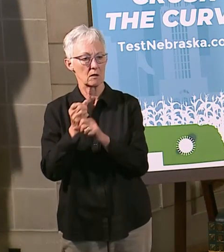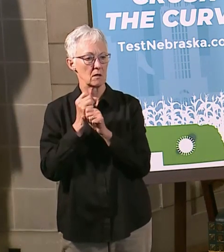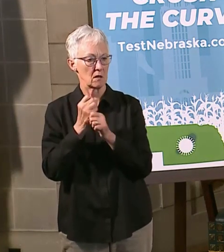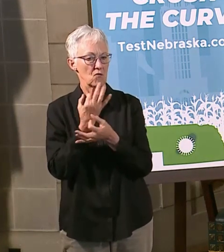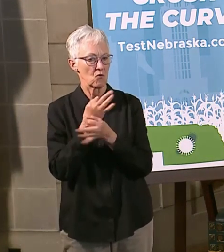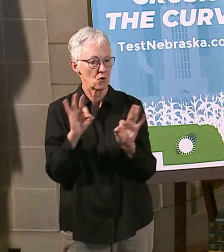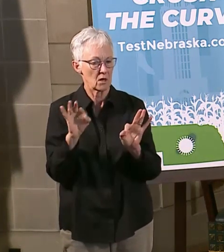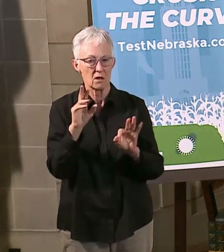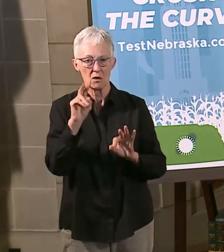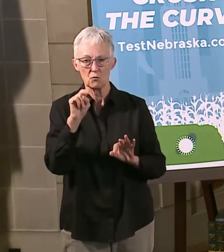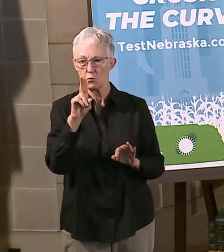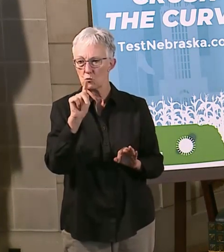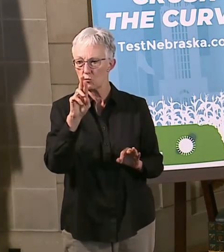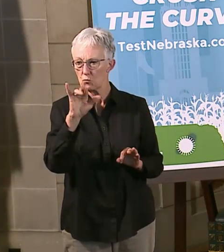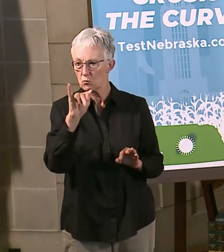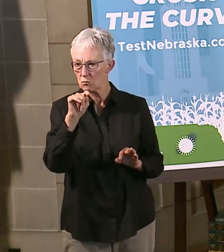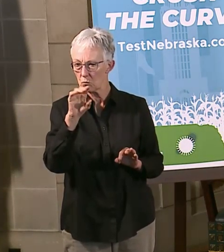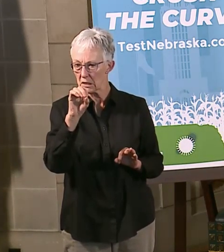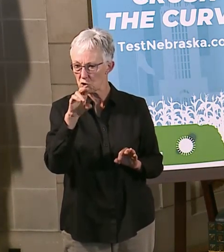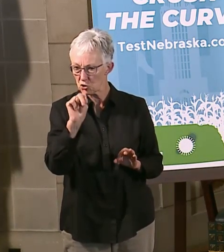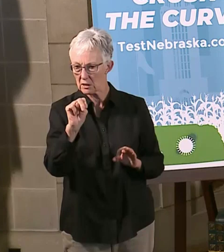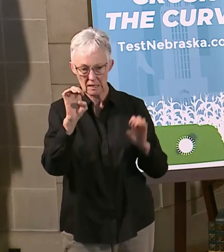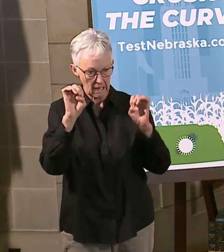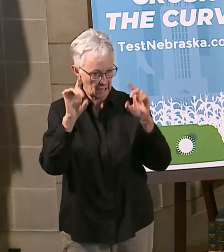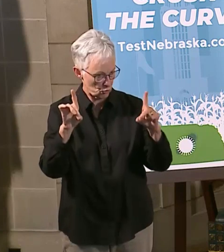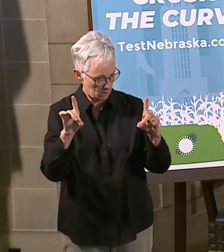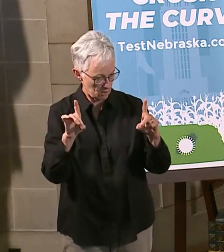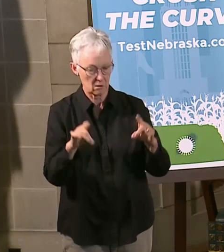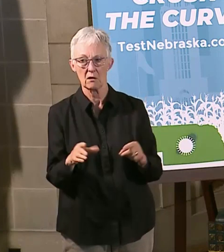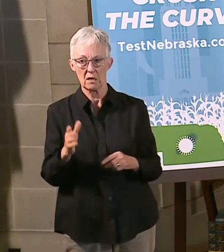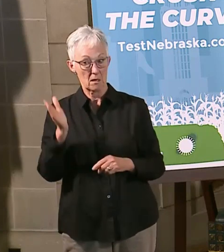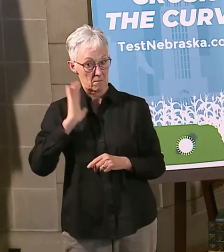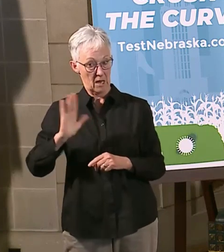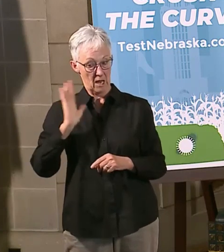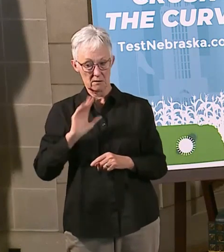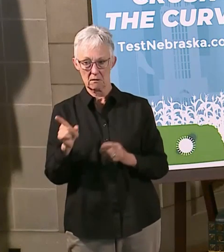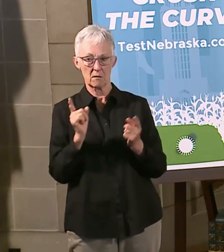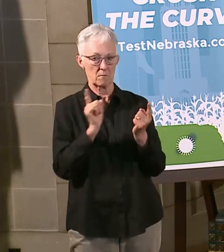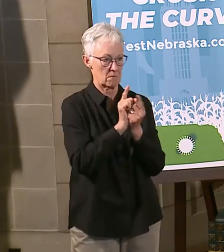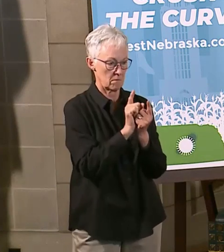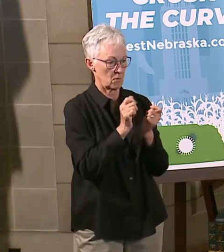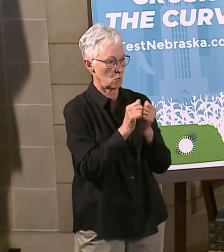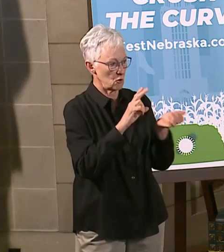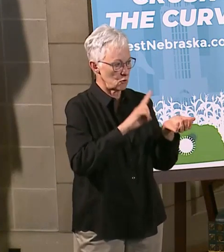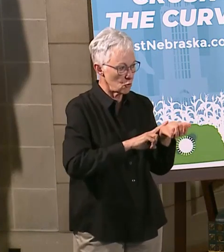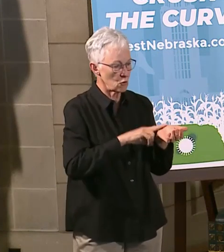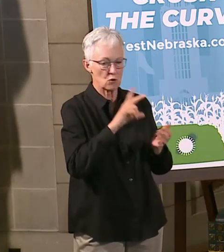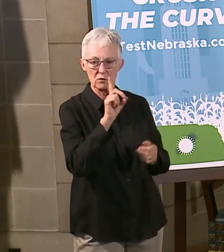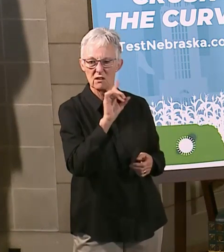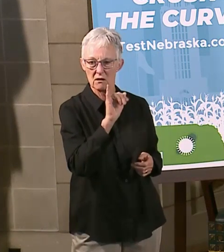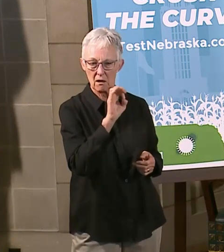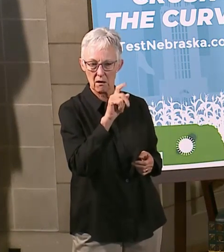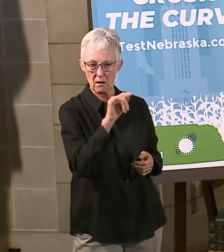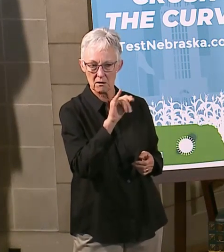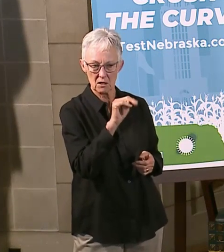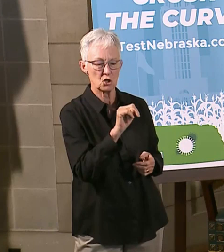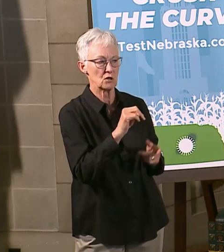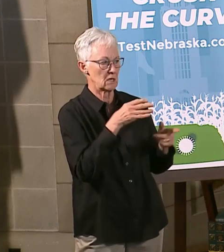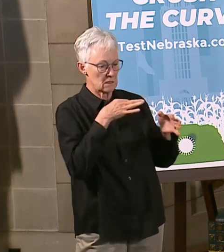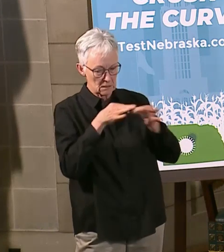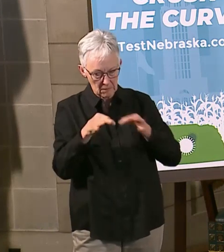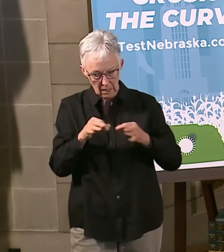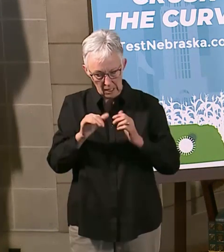the past, families would get to meet with a nurse, dietitian, or nutritionist to see how their child is growing, how well mom is